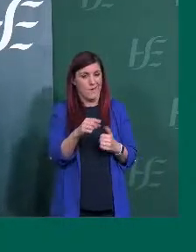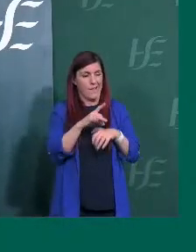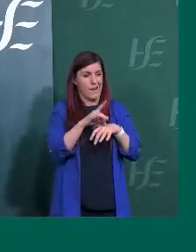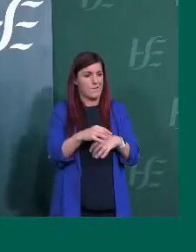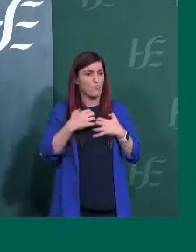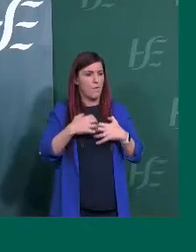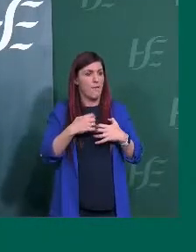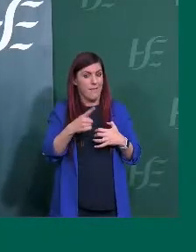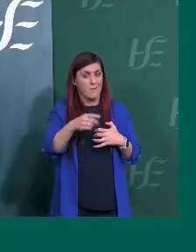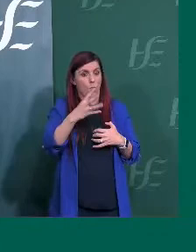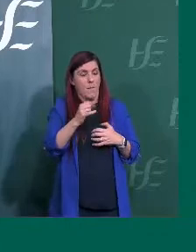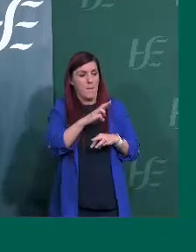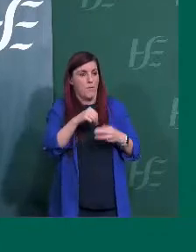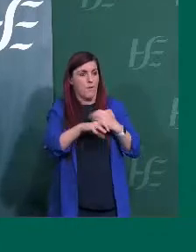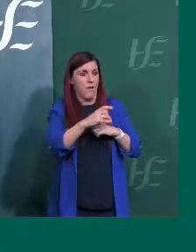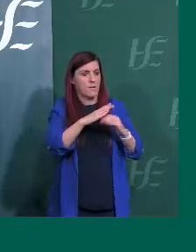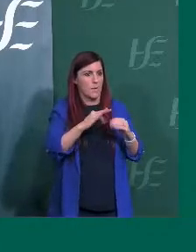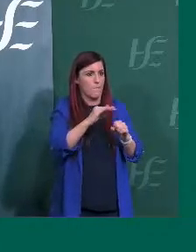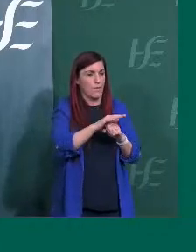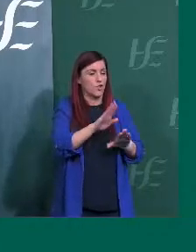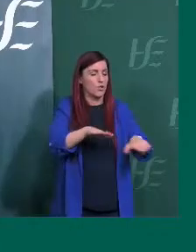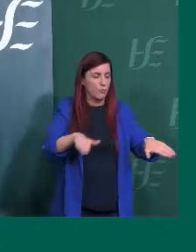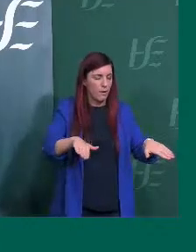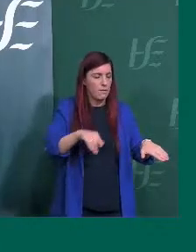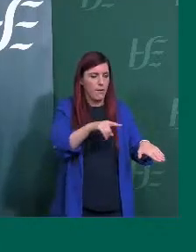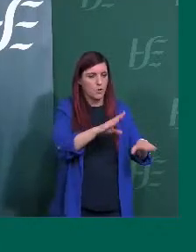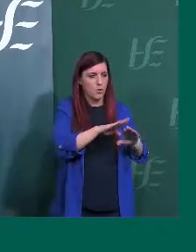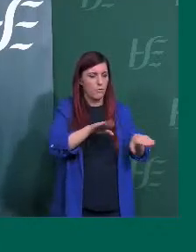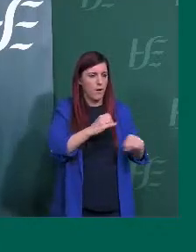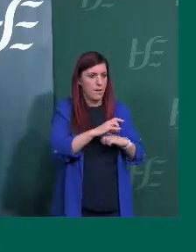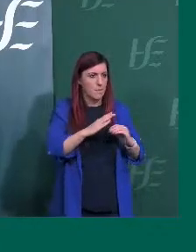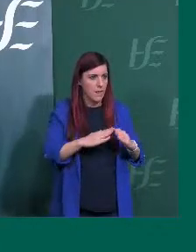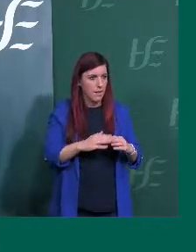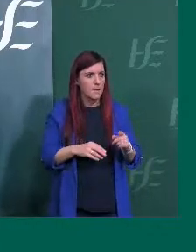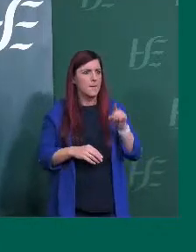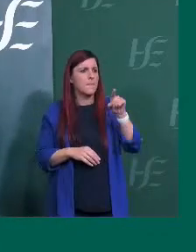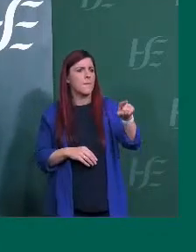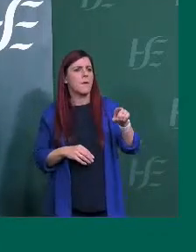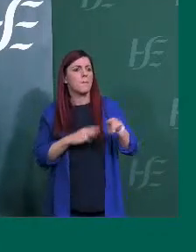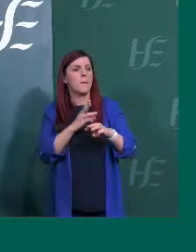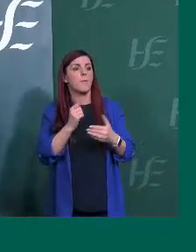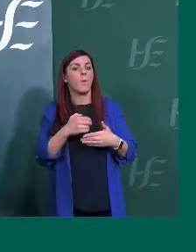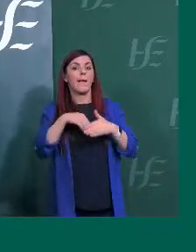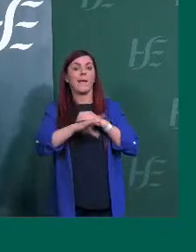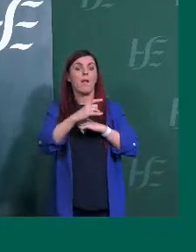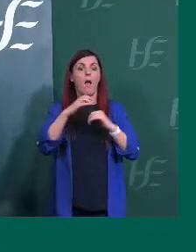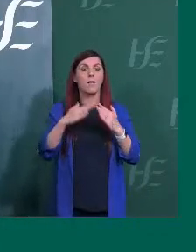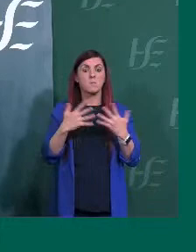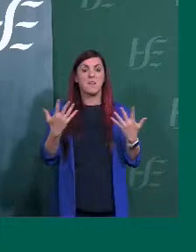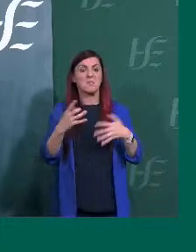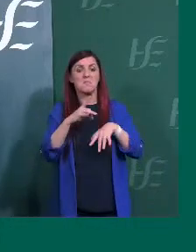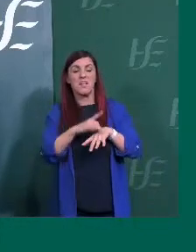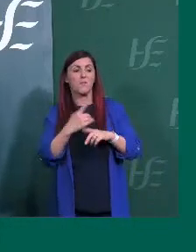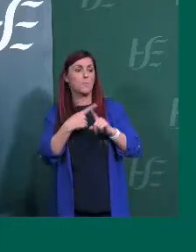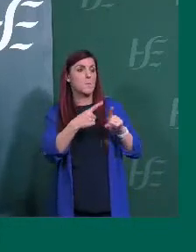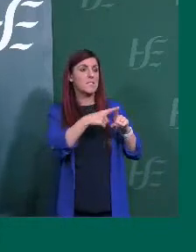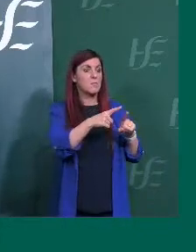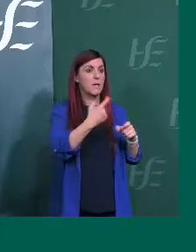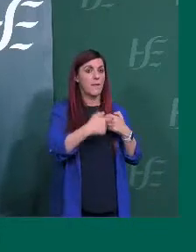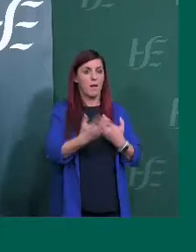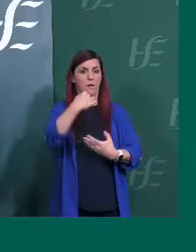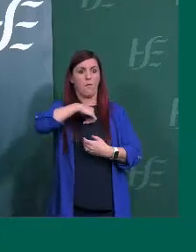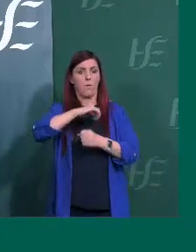brought forward over the past few months. You may be familiar with. The left shows hospital-acquired COVID cases, people who acquire COVID in hospital settings. That peak